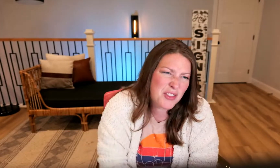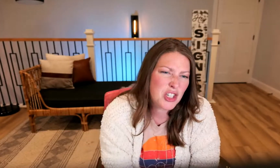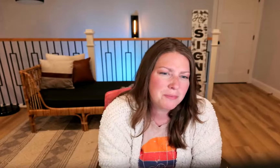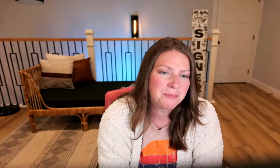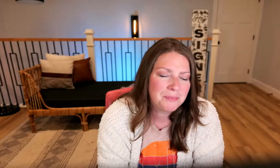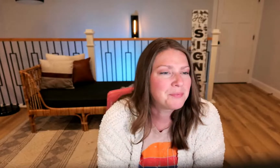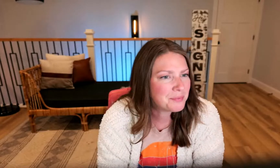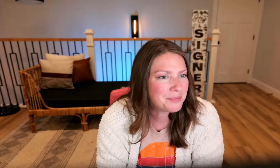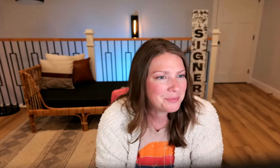after.